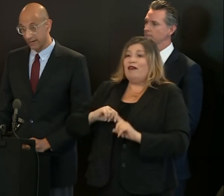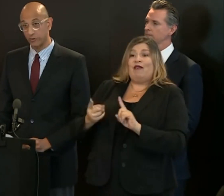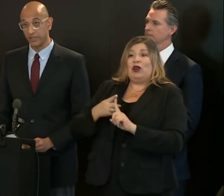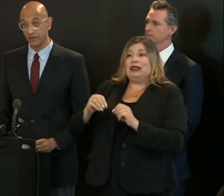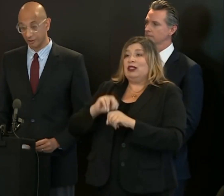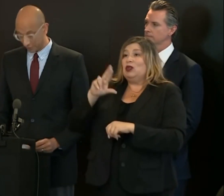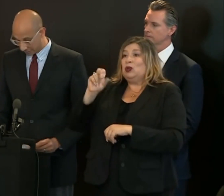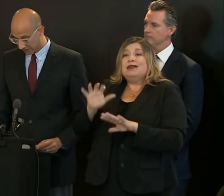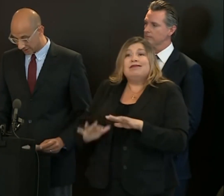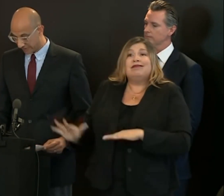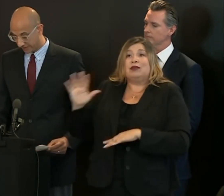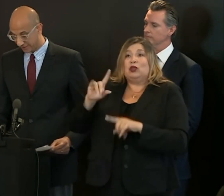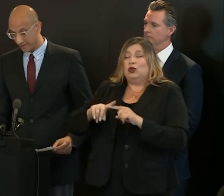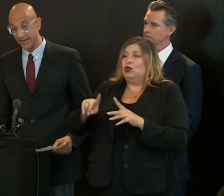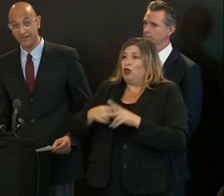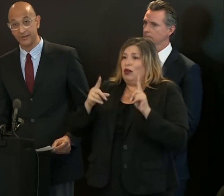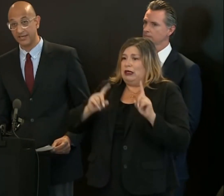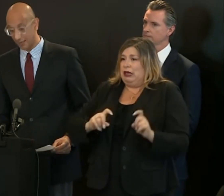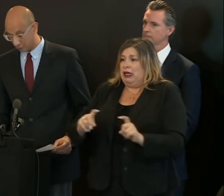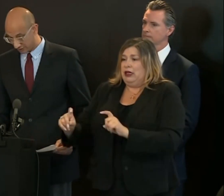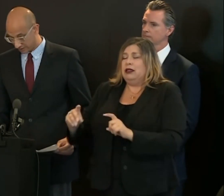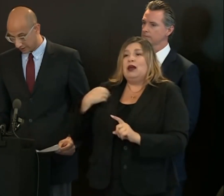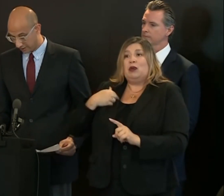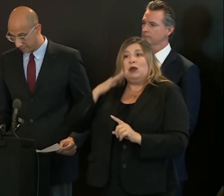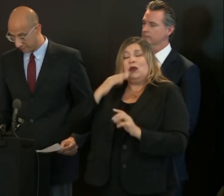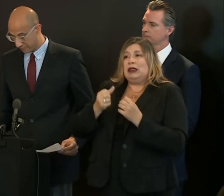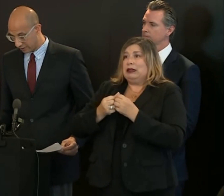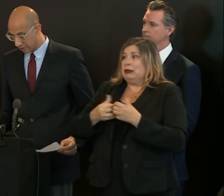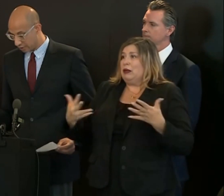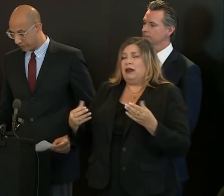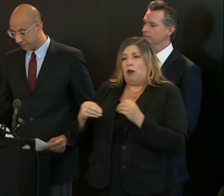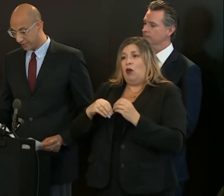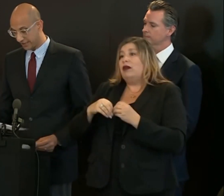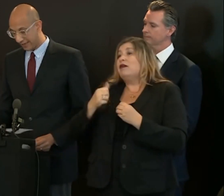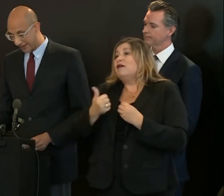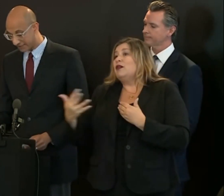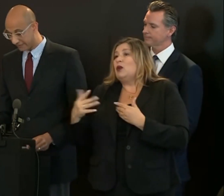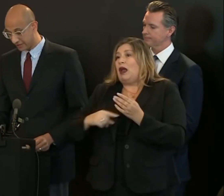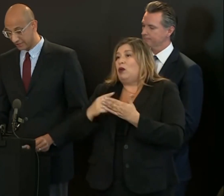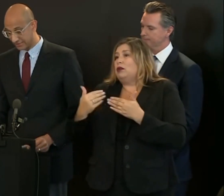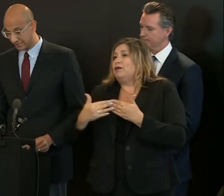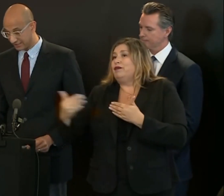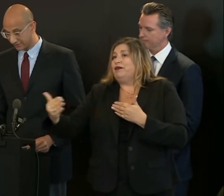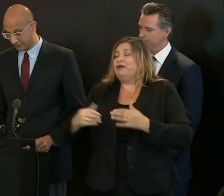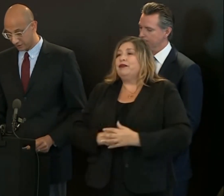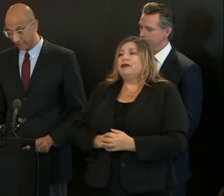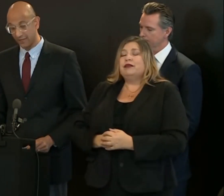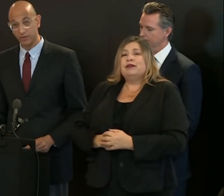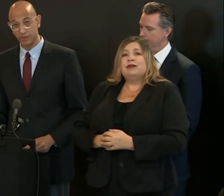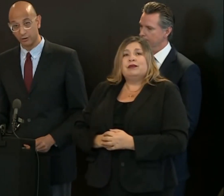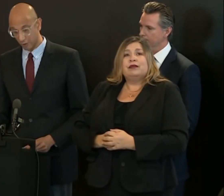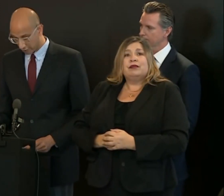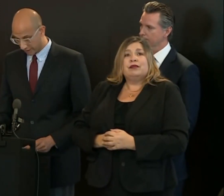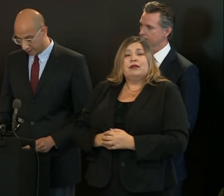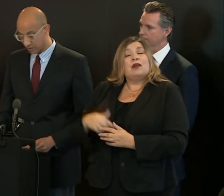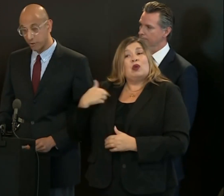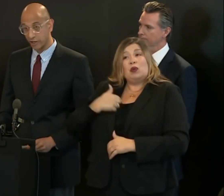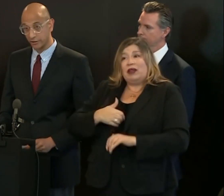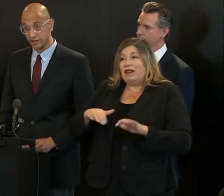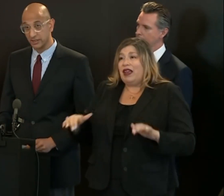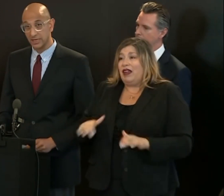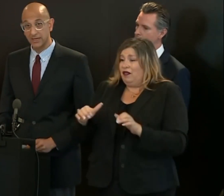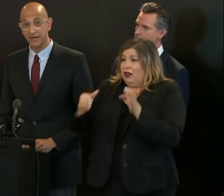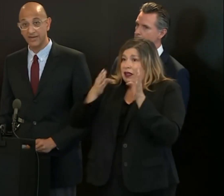testing, and we are going to be expanding that in the hours to come. We have been actively and extensively planning with our local